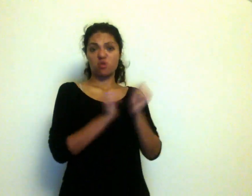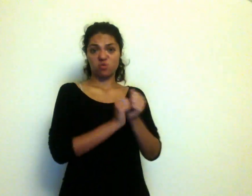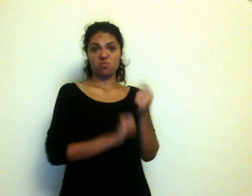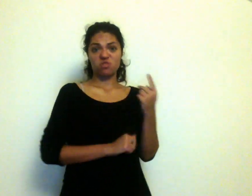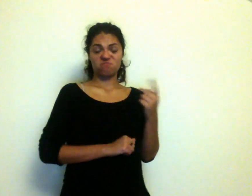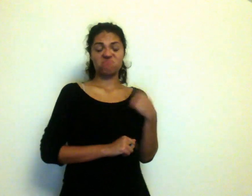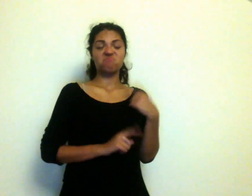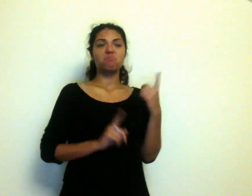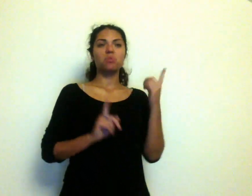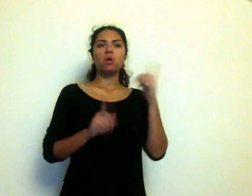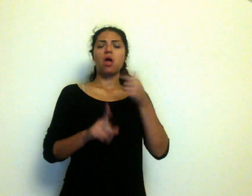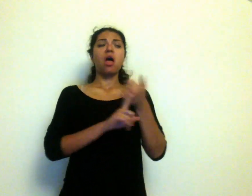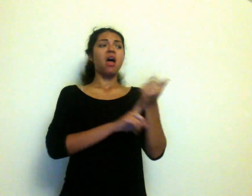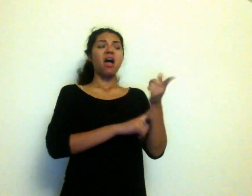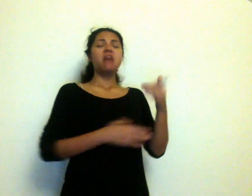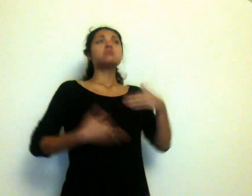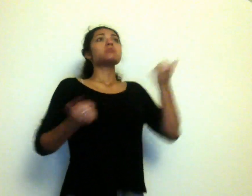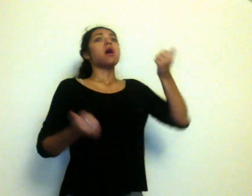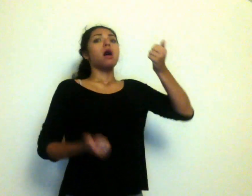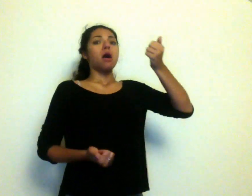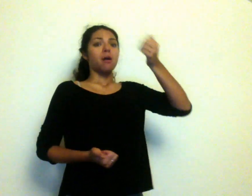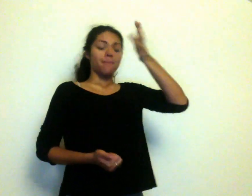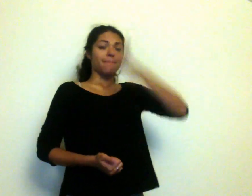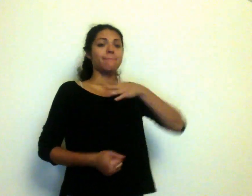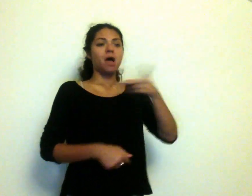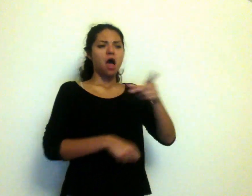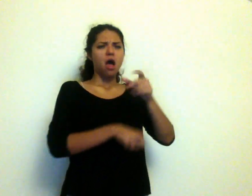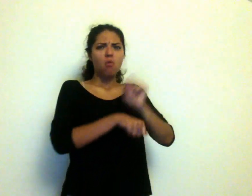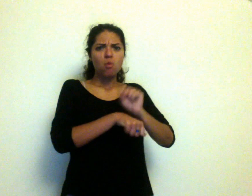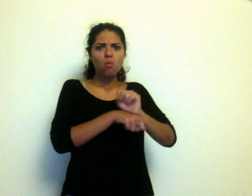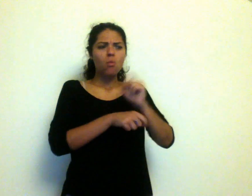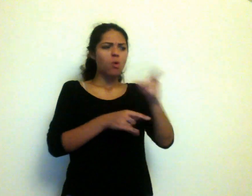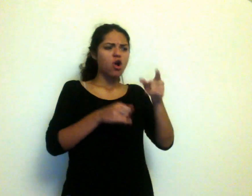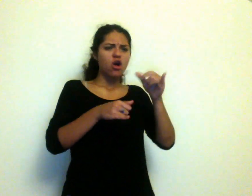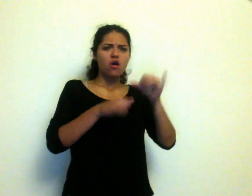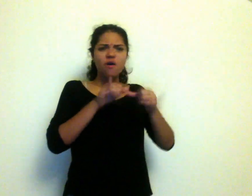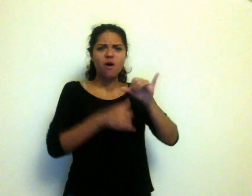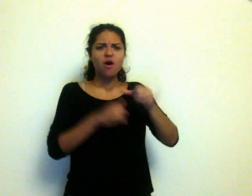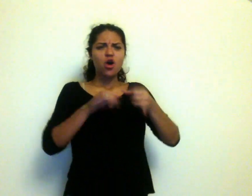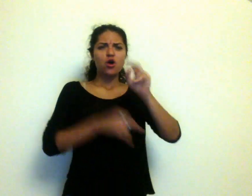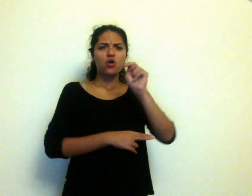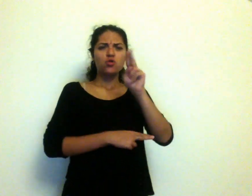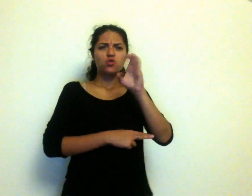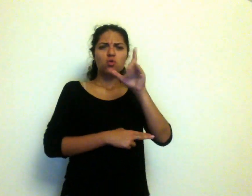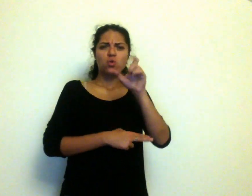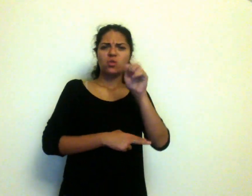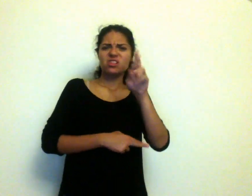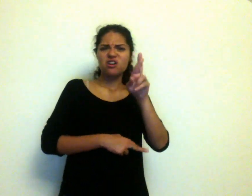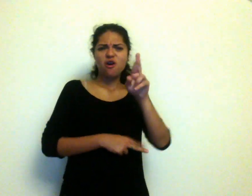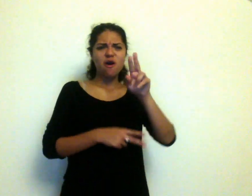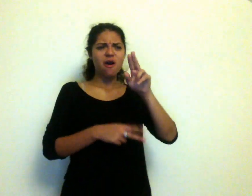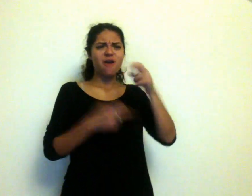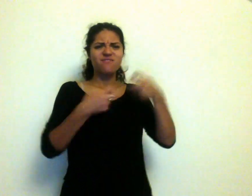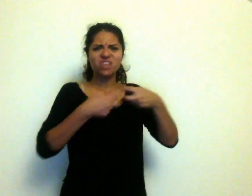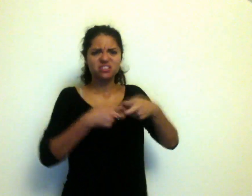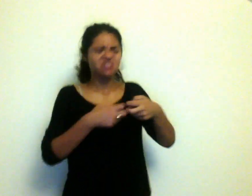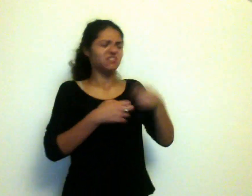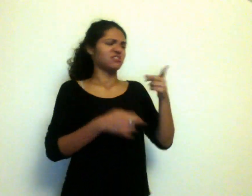one of India's gold medalist students, at the age of, in our teenage years, went to hear the gospel, and although he himself so